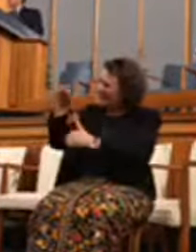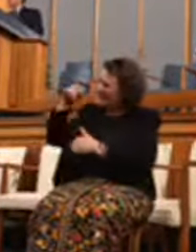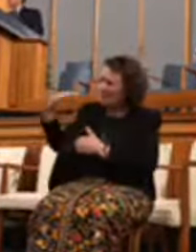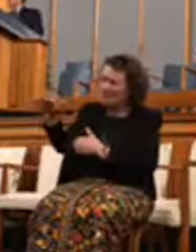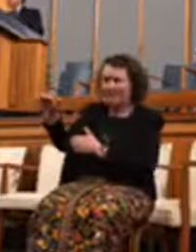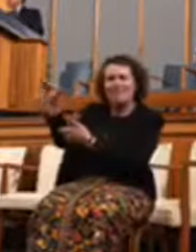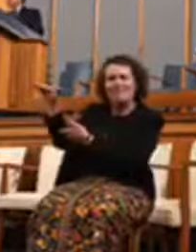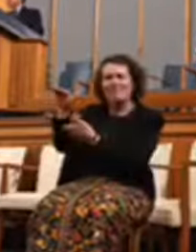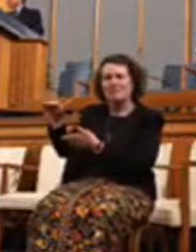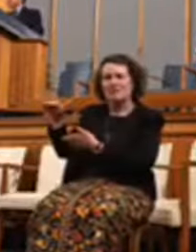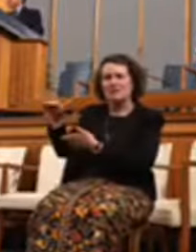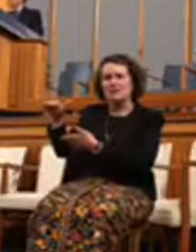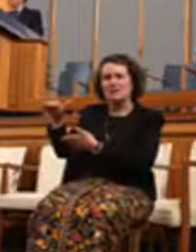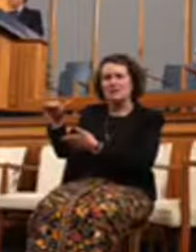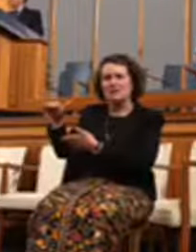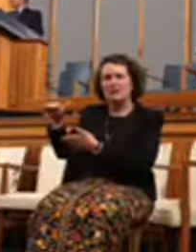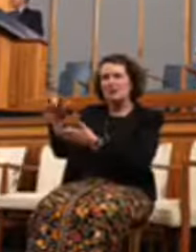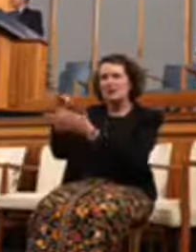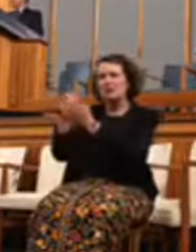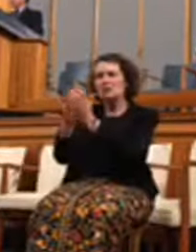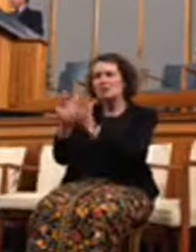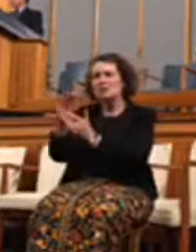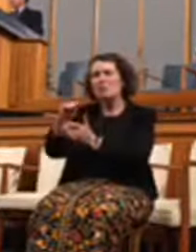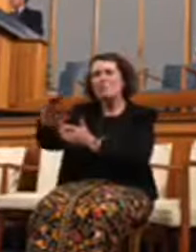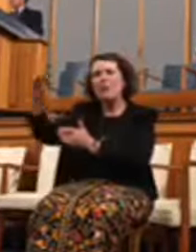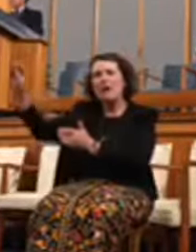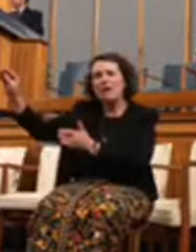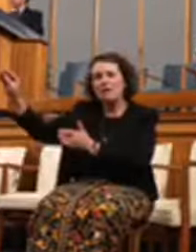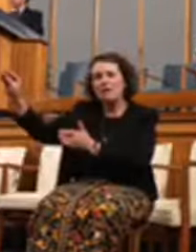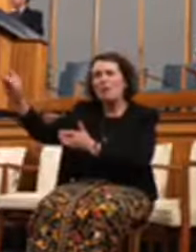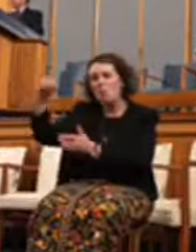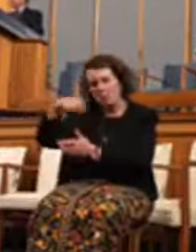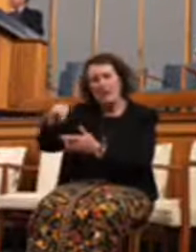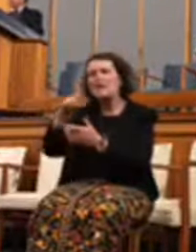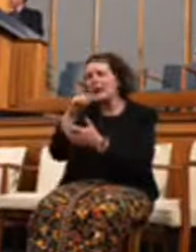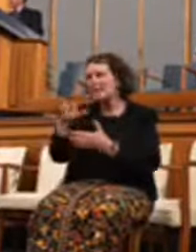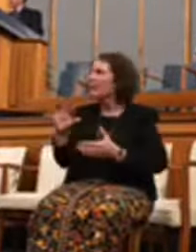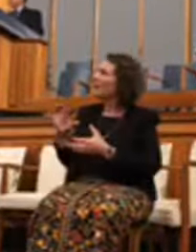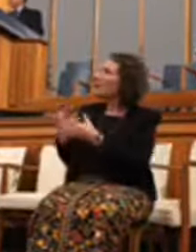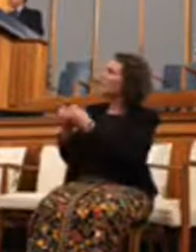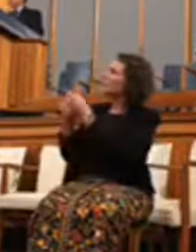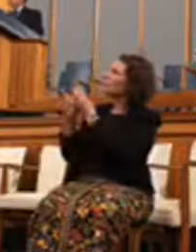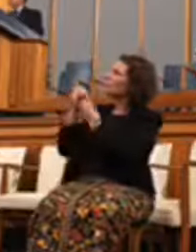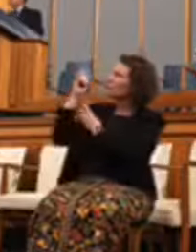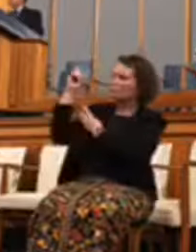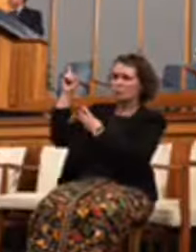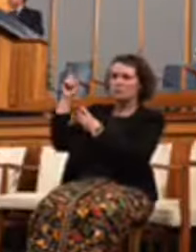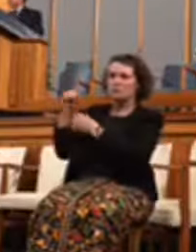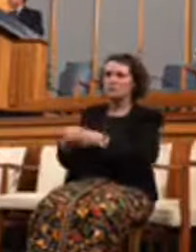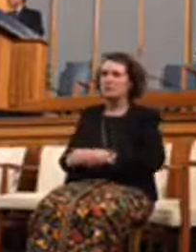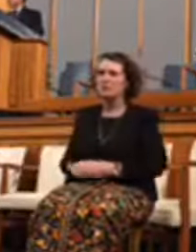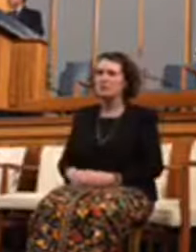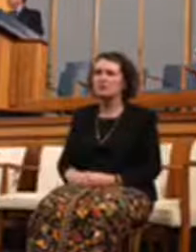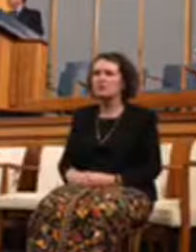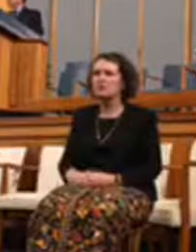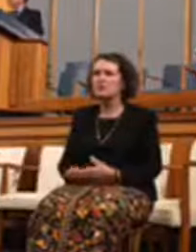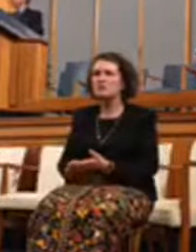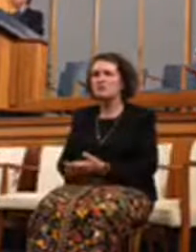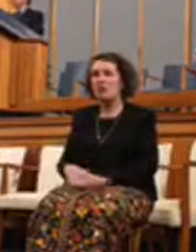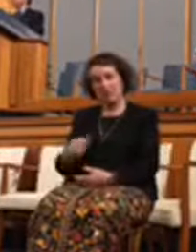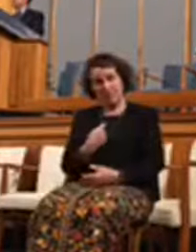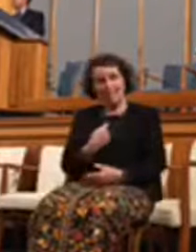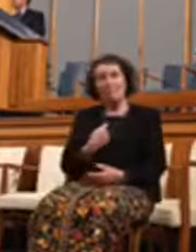give us fellowship with the living God. I have grasped that, and I understood that Christ is not just a prophet of a